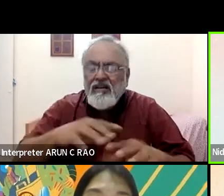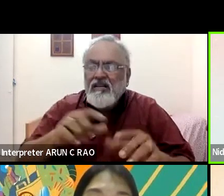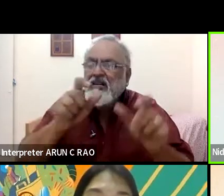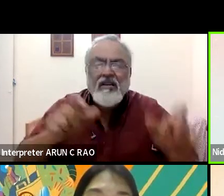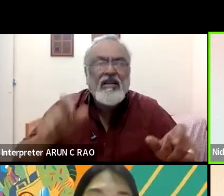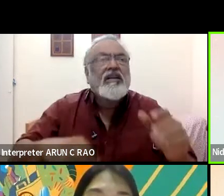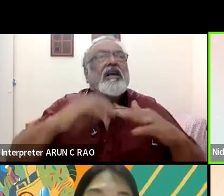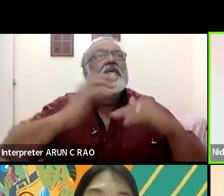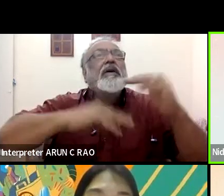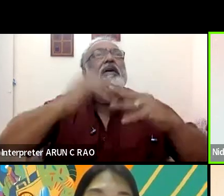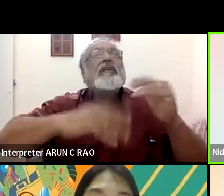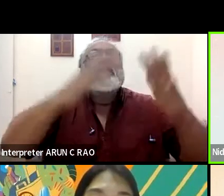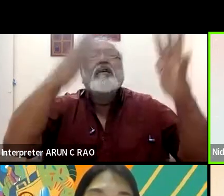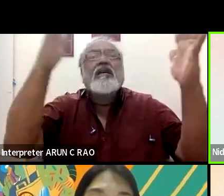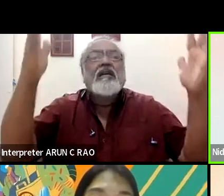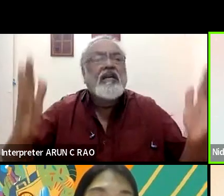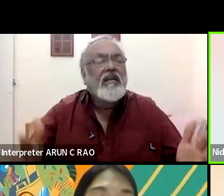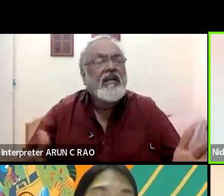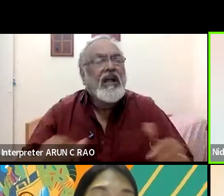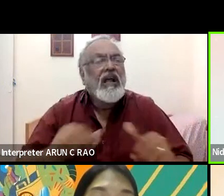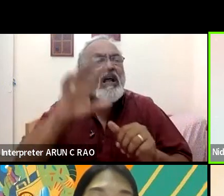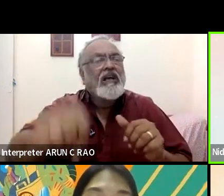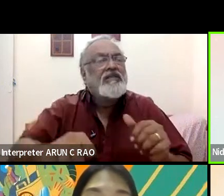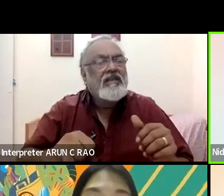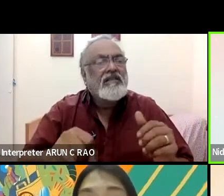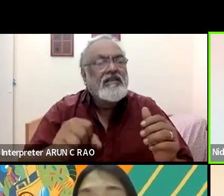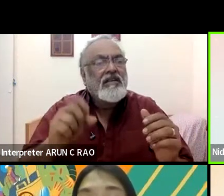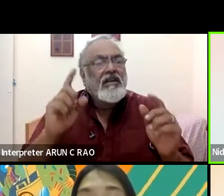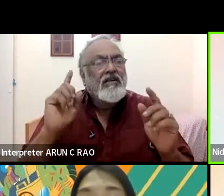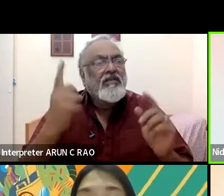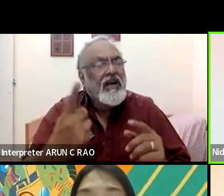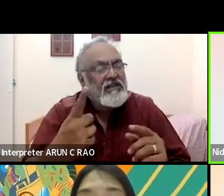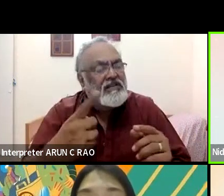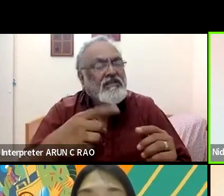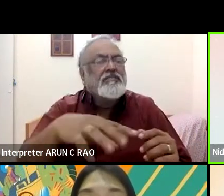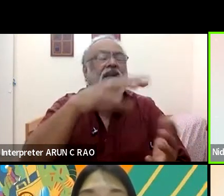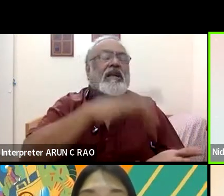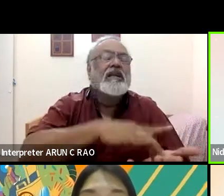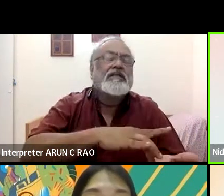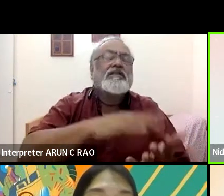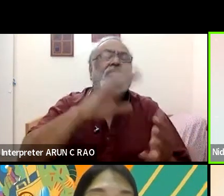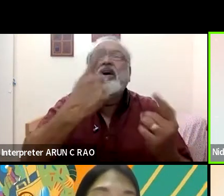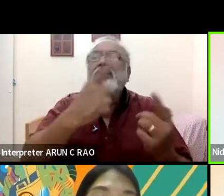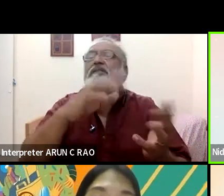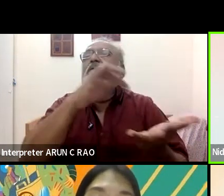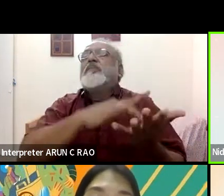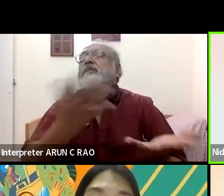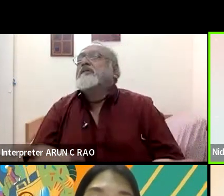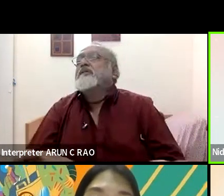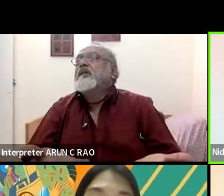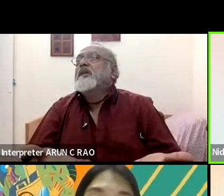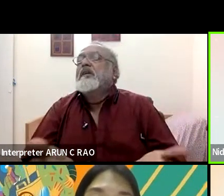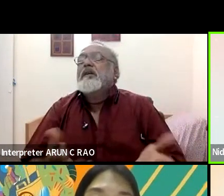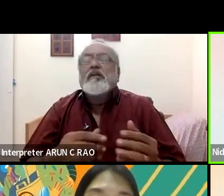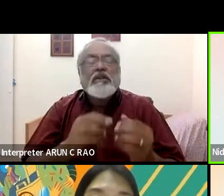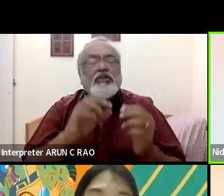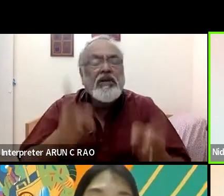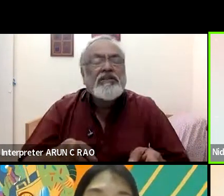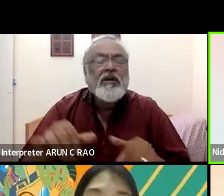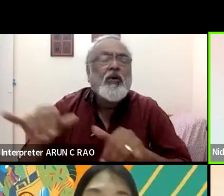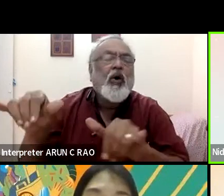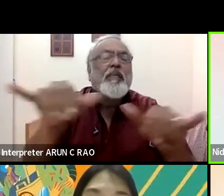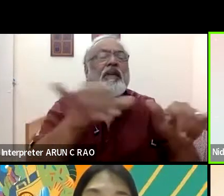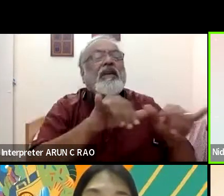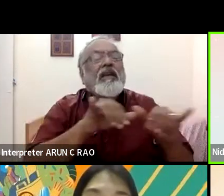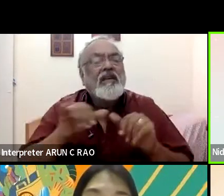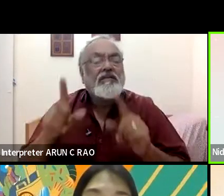something accessible, it's very often the first in the local area, the city, the space, etc. But it brings a lot